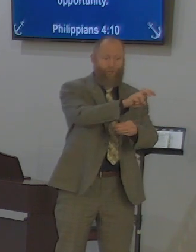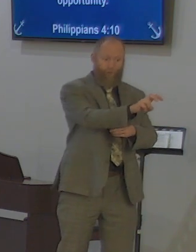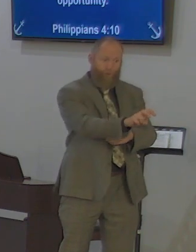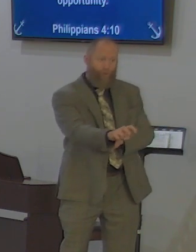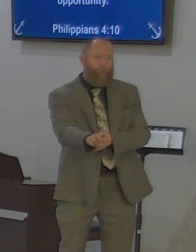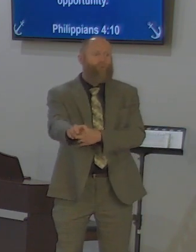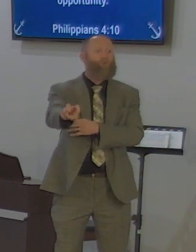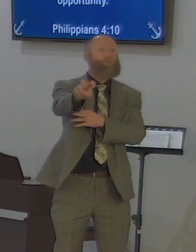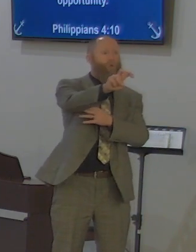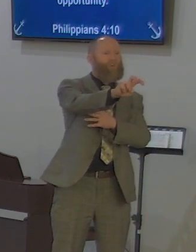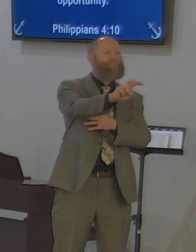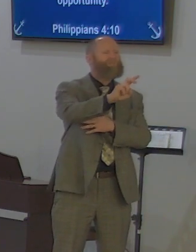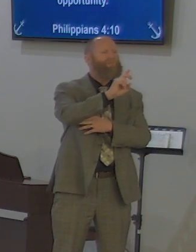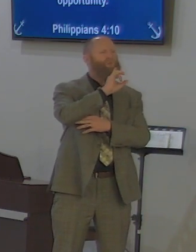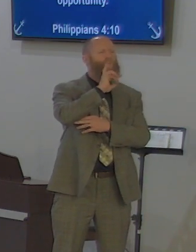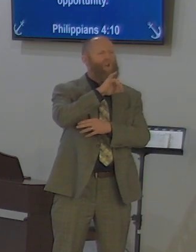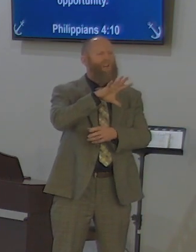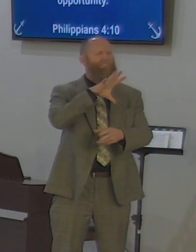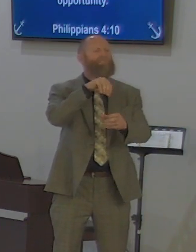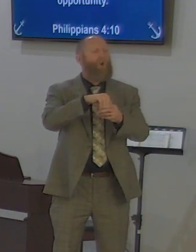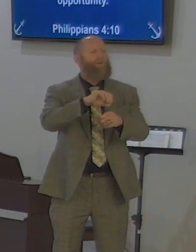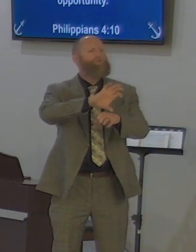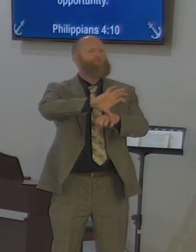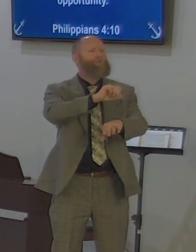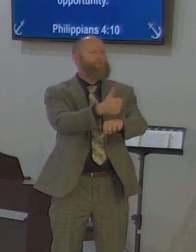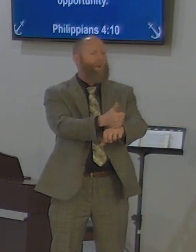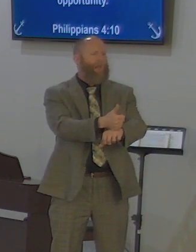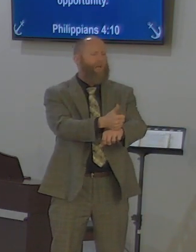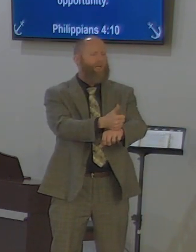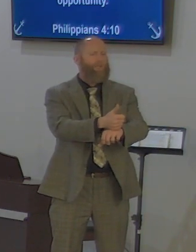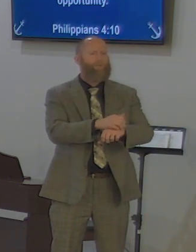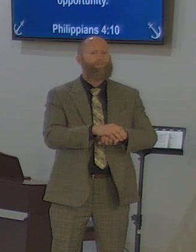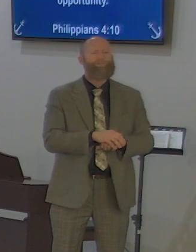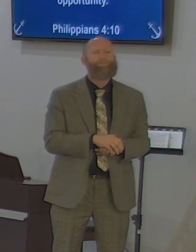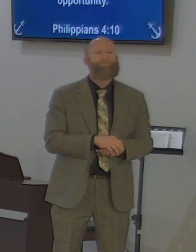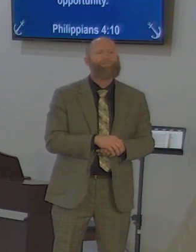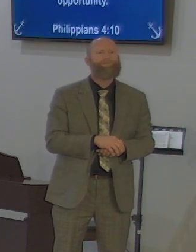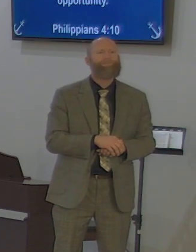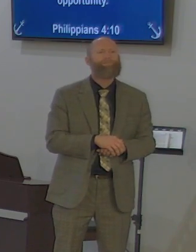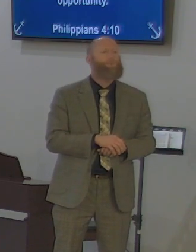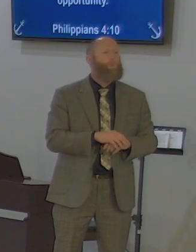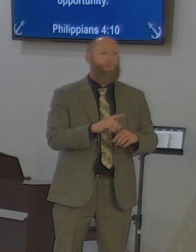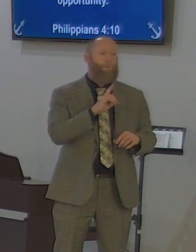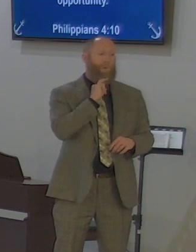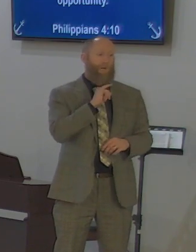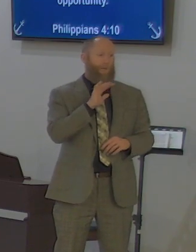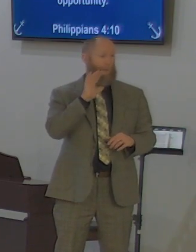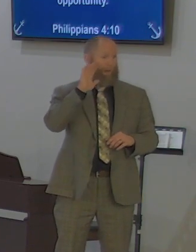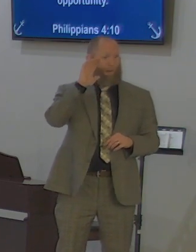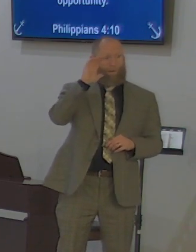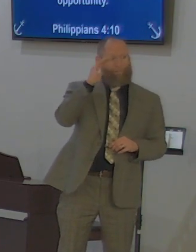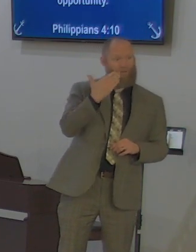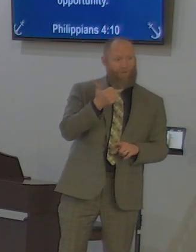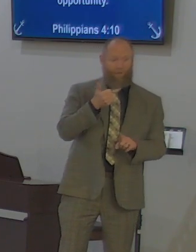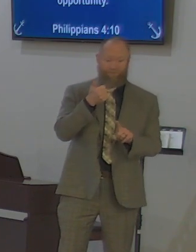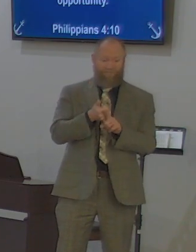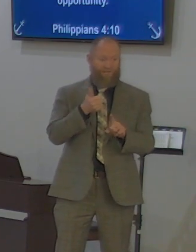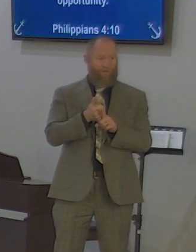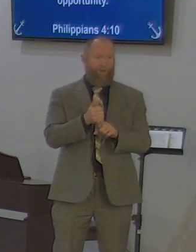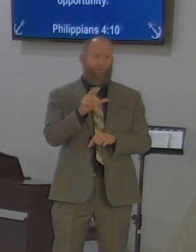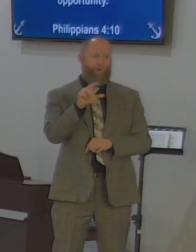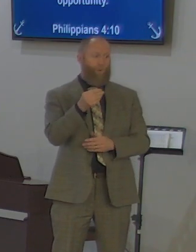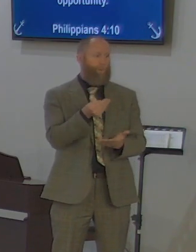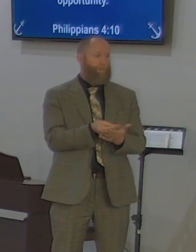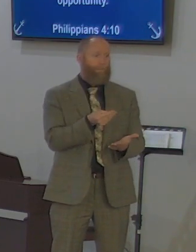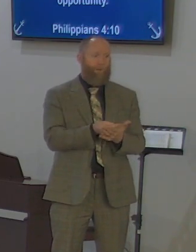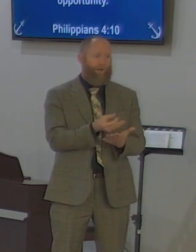work, and really Paul is out there most of the time, it seems, without any real financial support. The funny thing about that is you